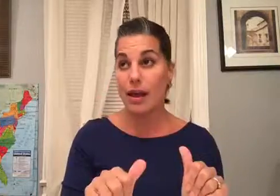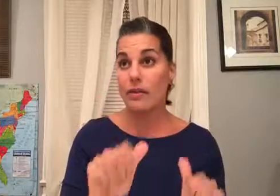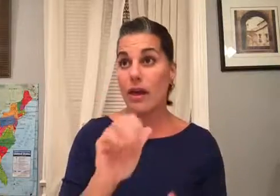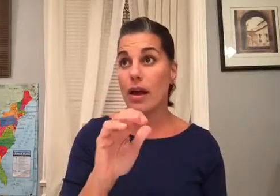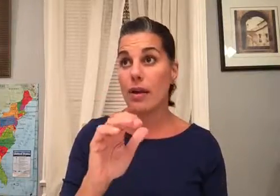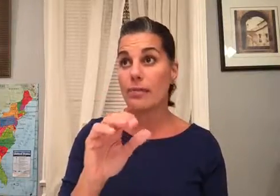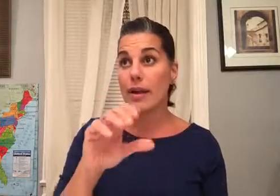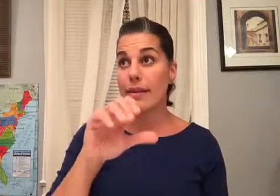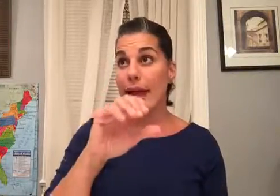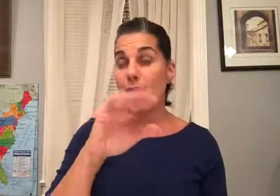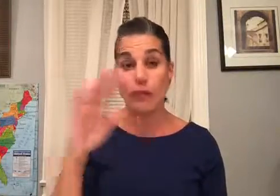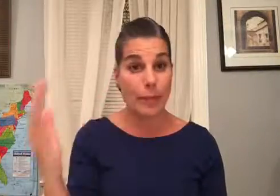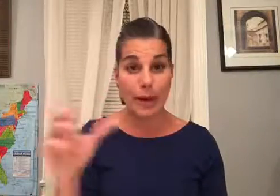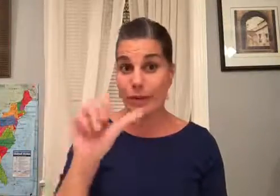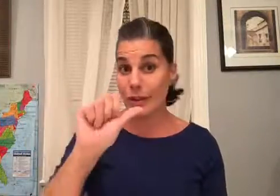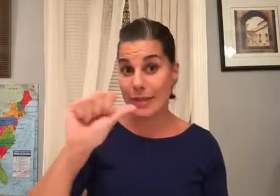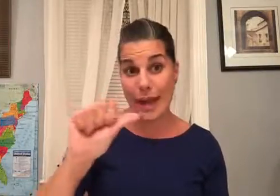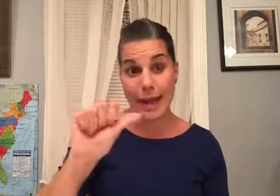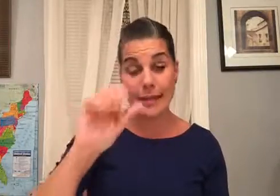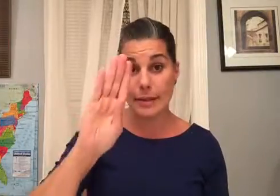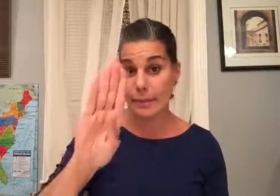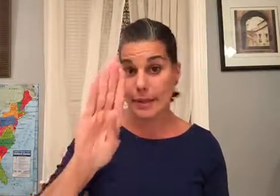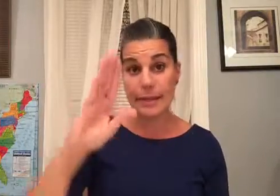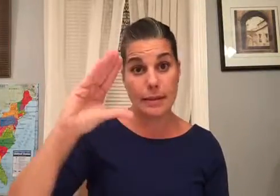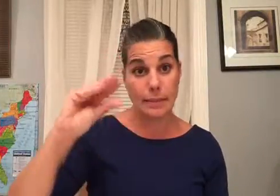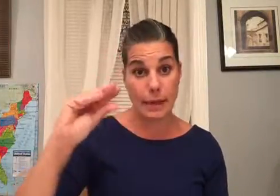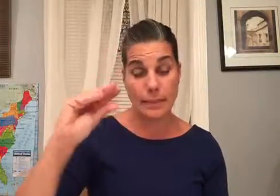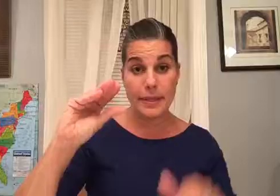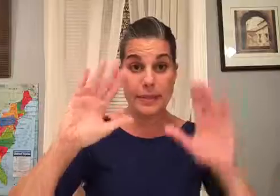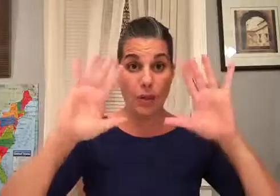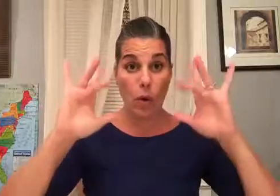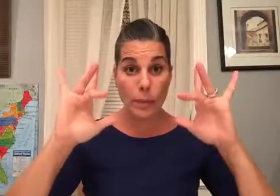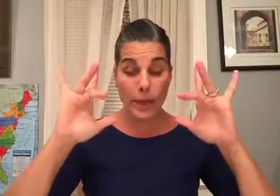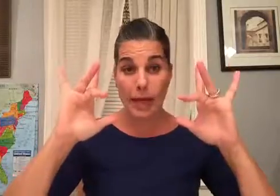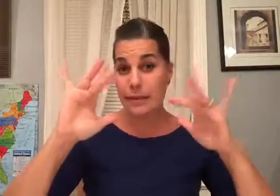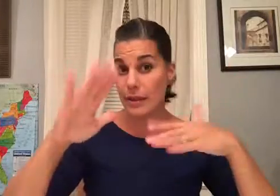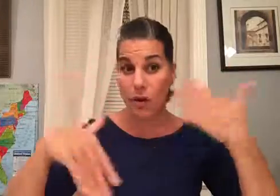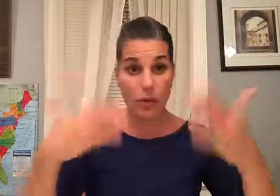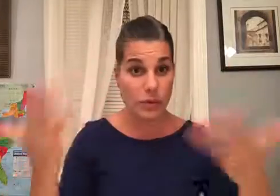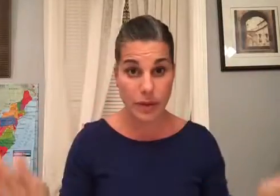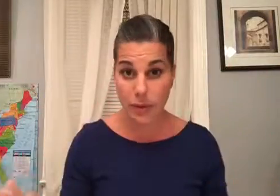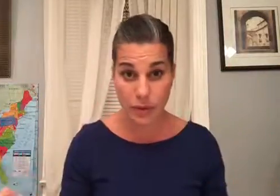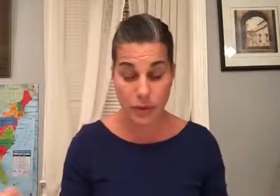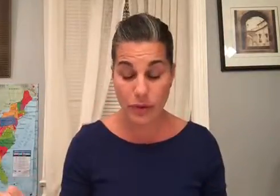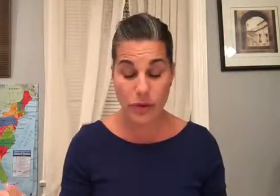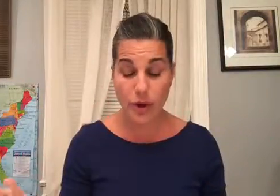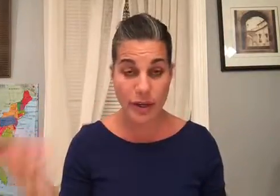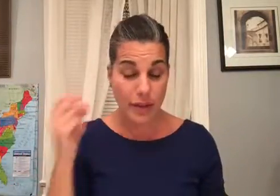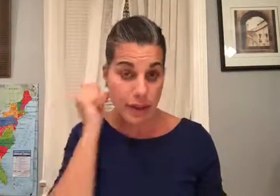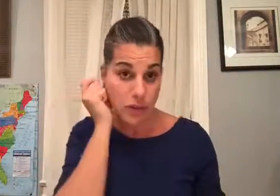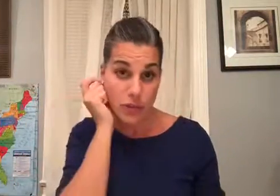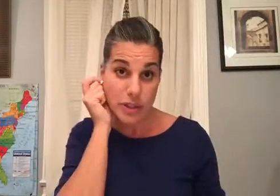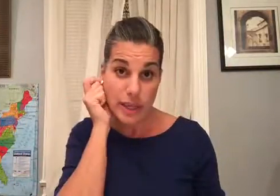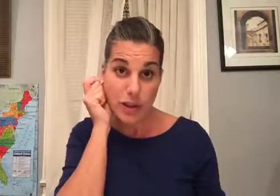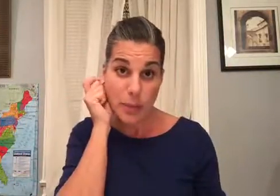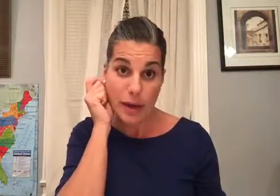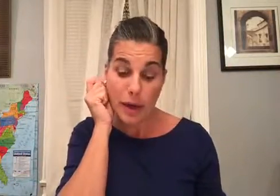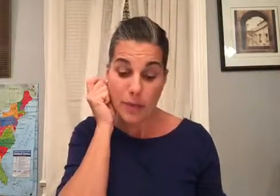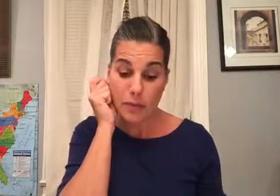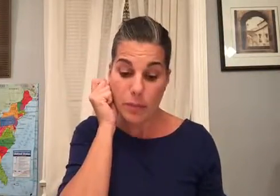of the alphabet. You can use A's and B's and bent B's and open 8s and all those other, the jargon that I told you today that you might not be